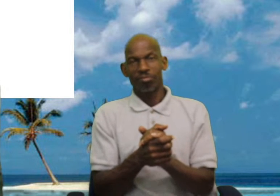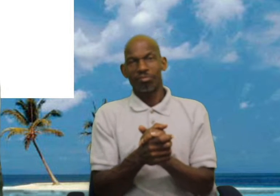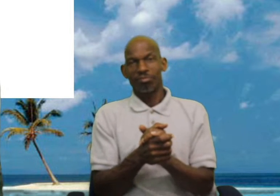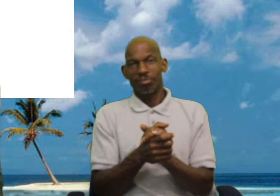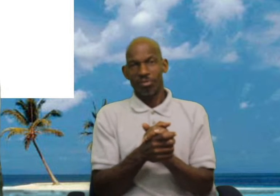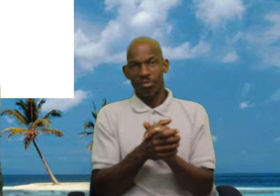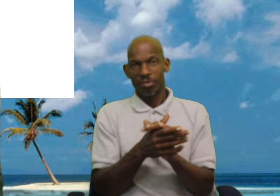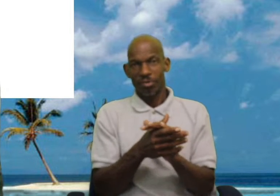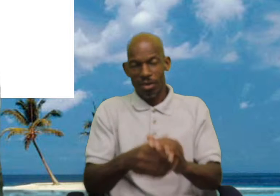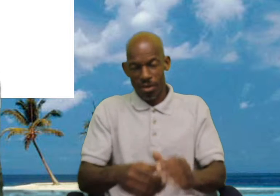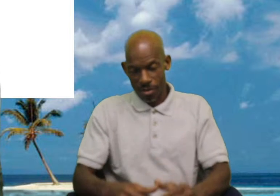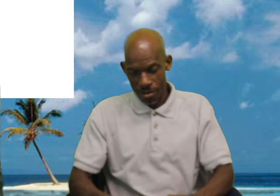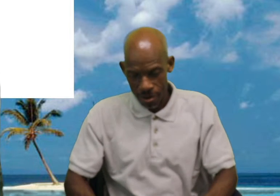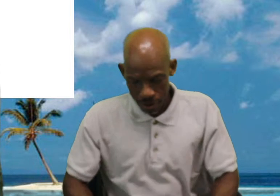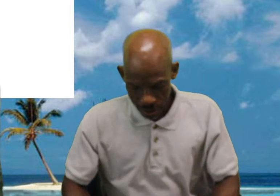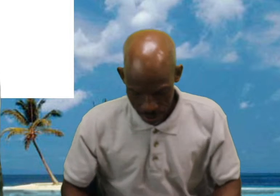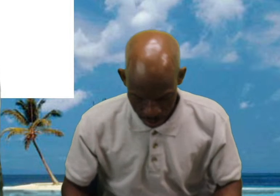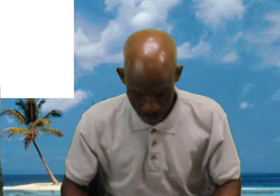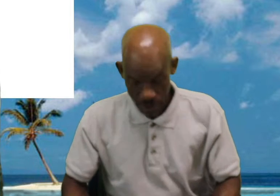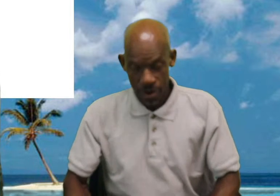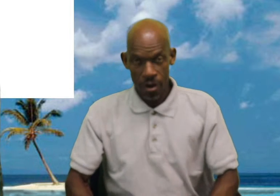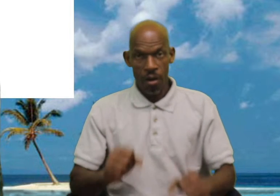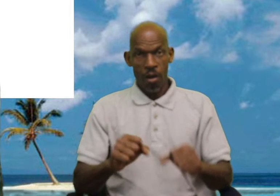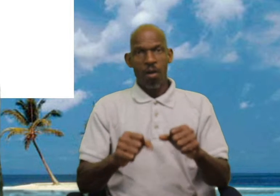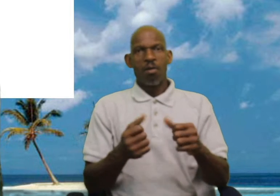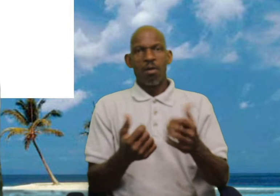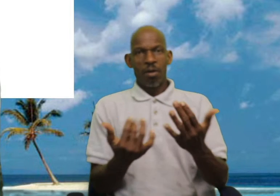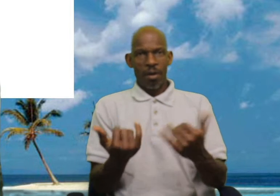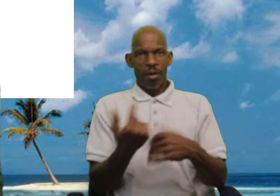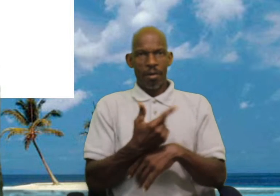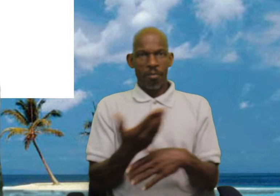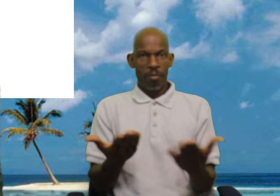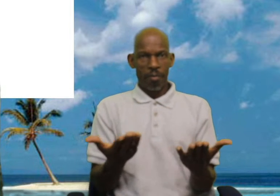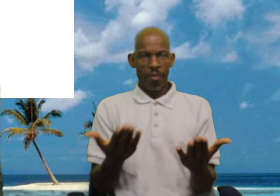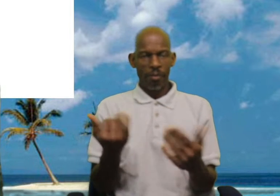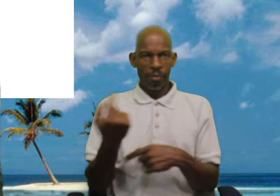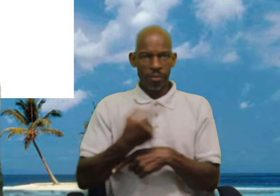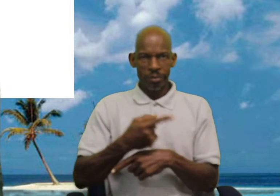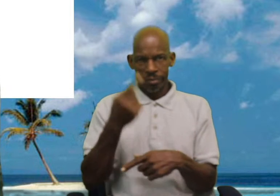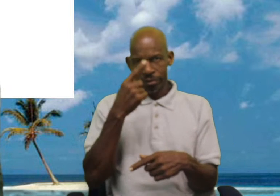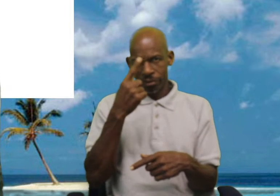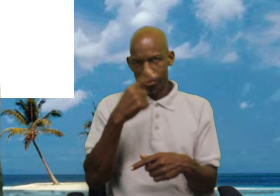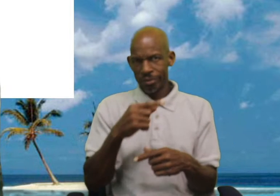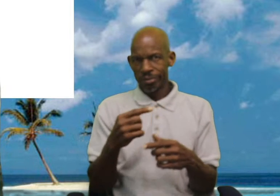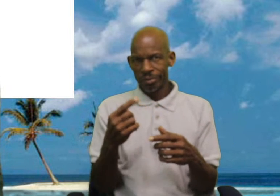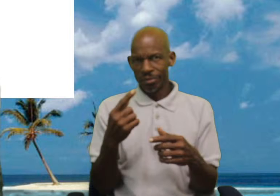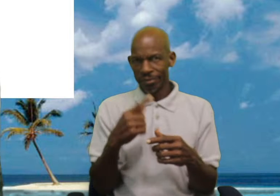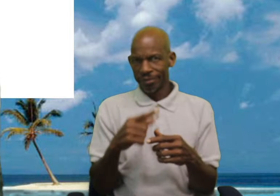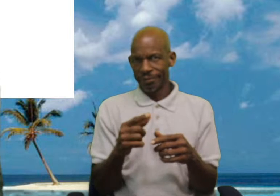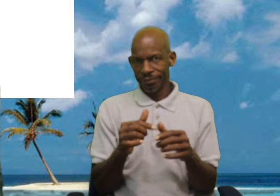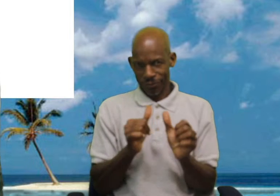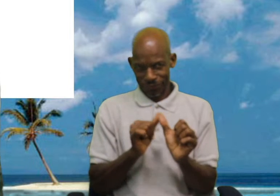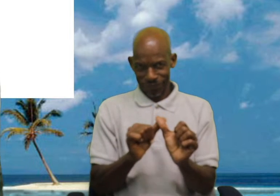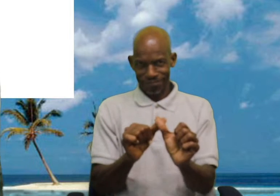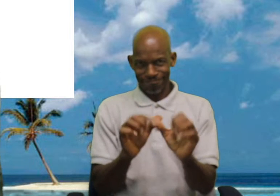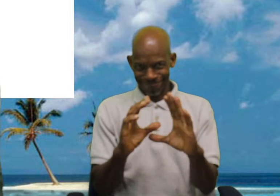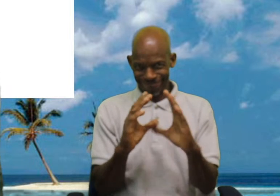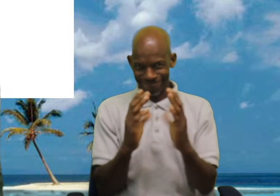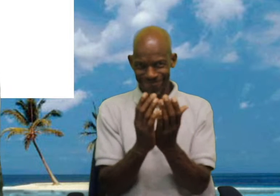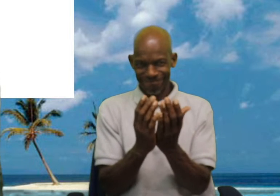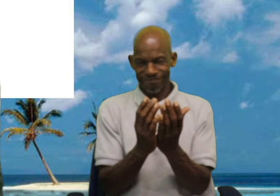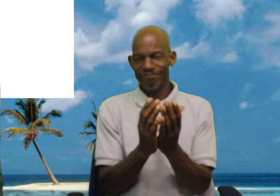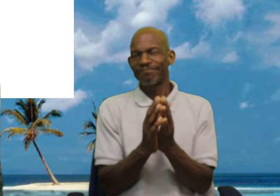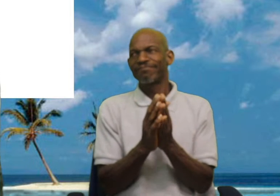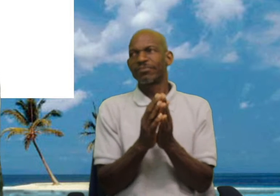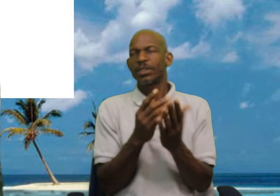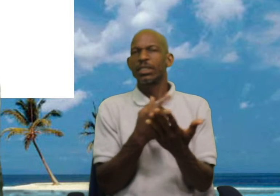week. Right, so we are continuing on a Wednesday. It's not that we are going to Sunday, but we are continuing on every Wednesday,